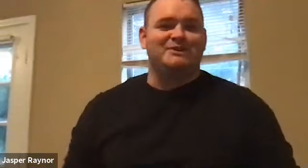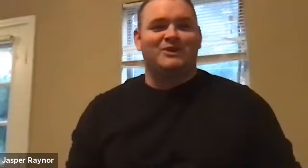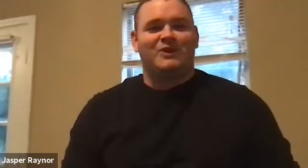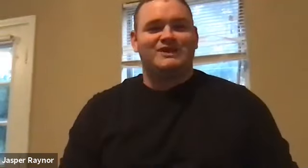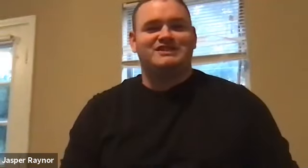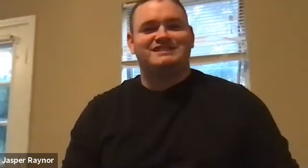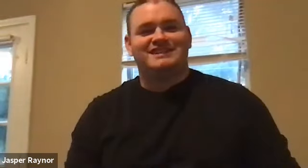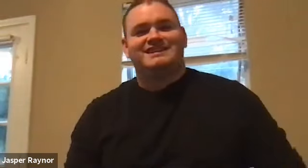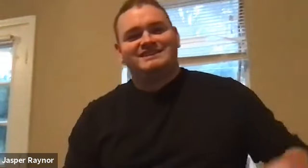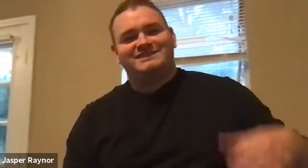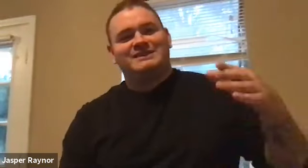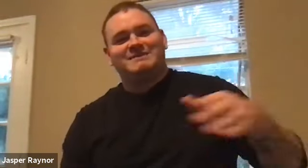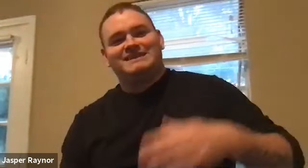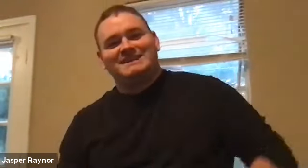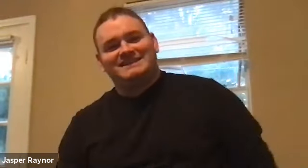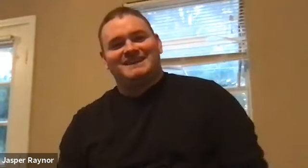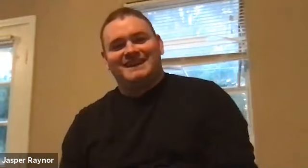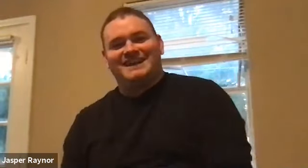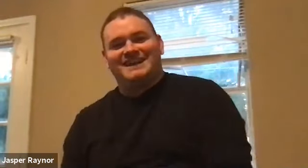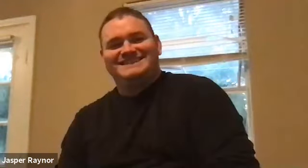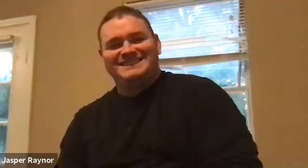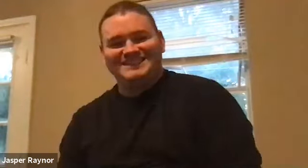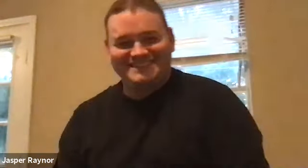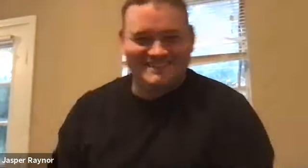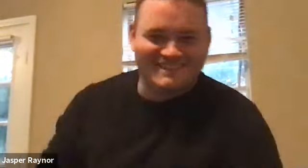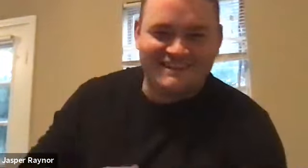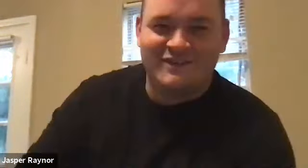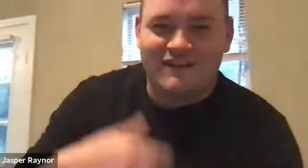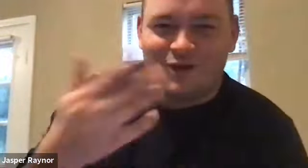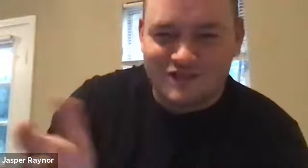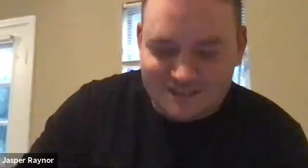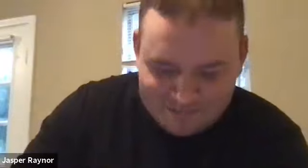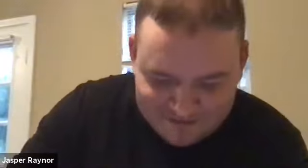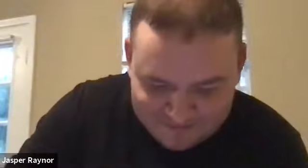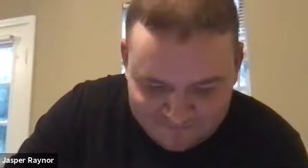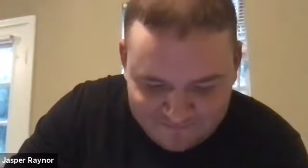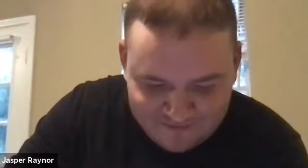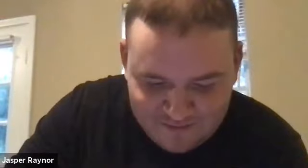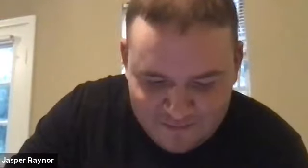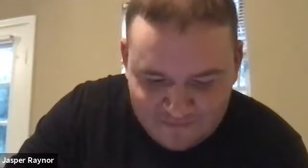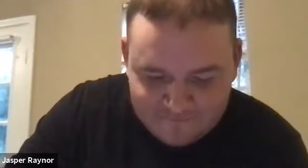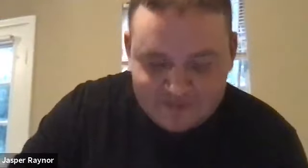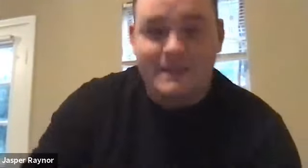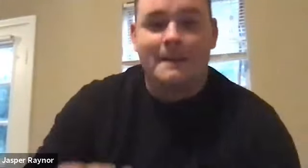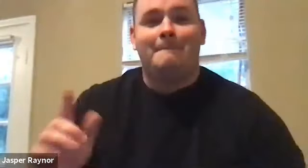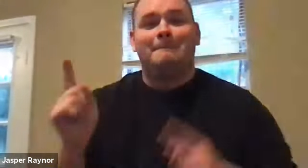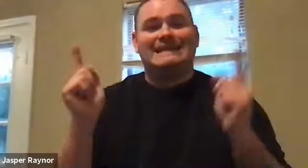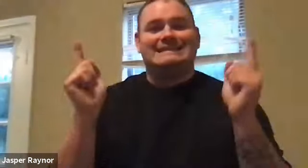their own question. Yeah, So this makes it. I just, You have a question, type it, yeah. There we go. Meet.